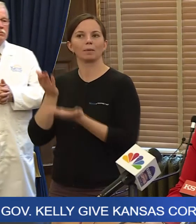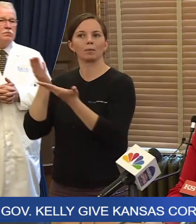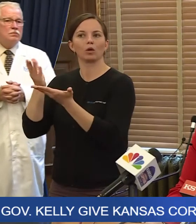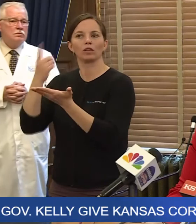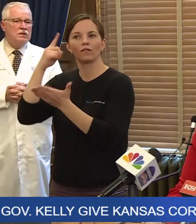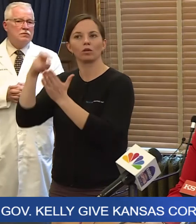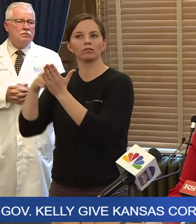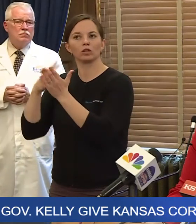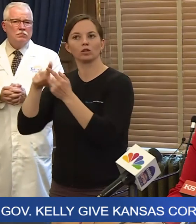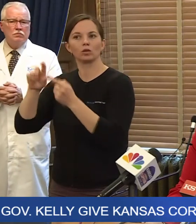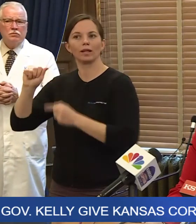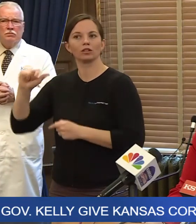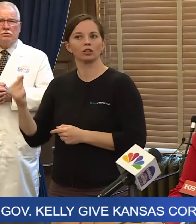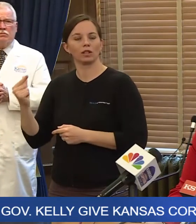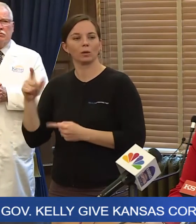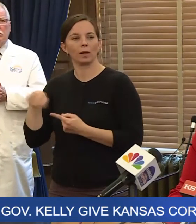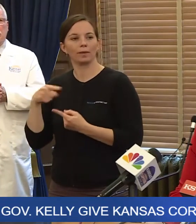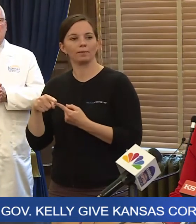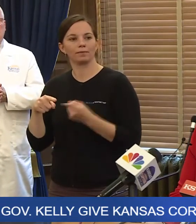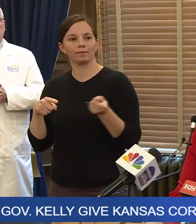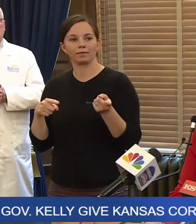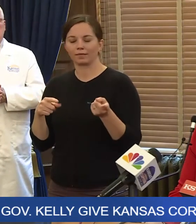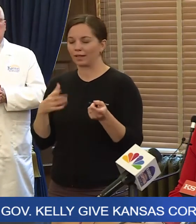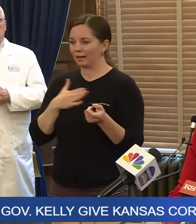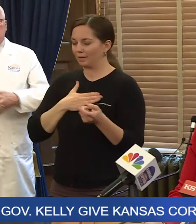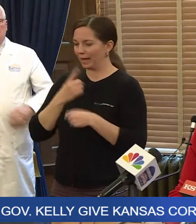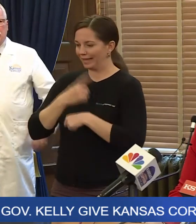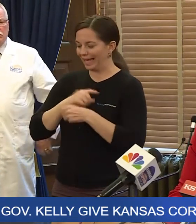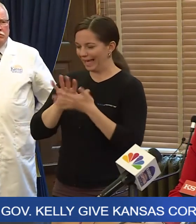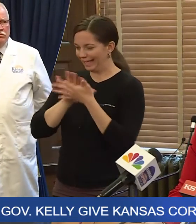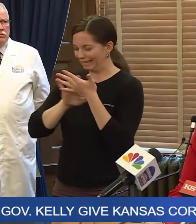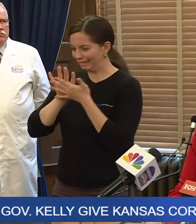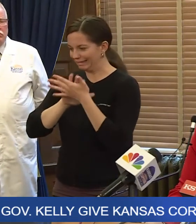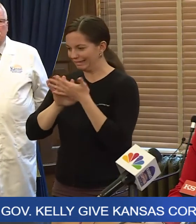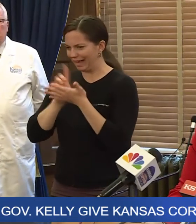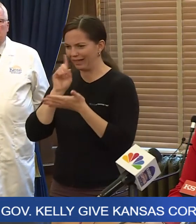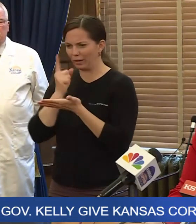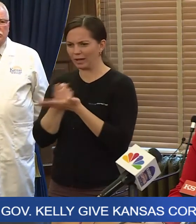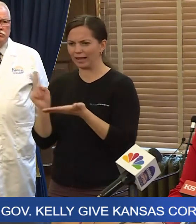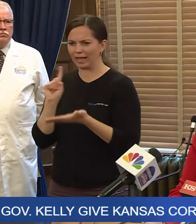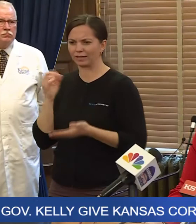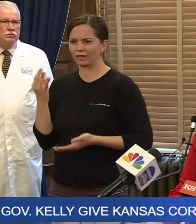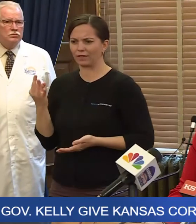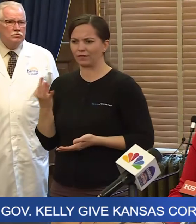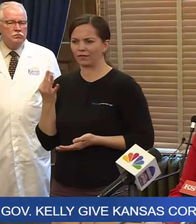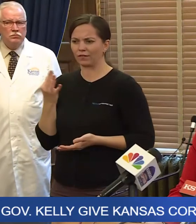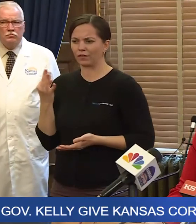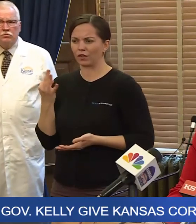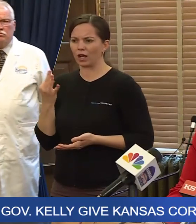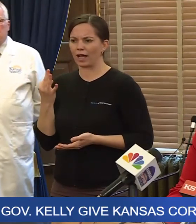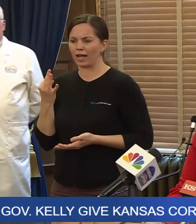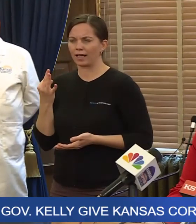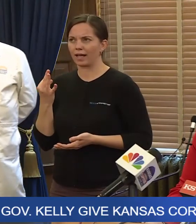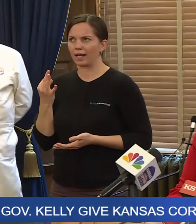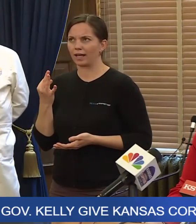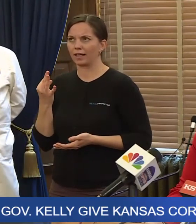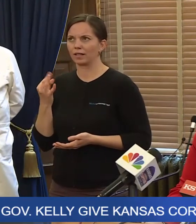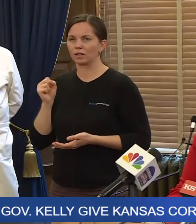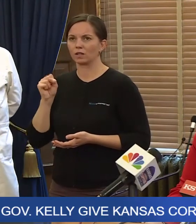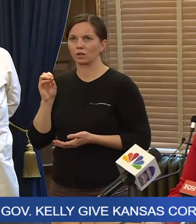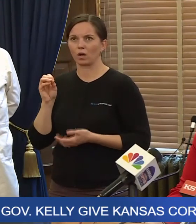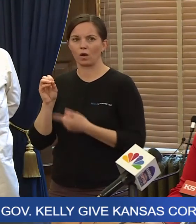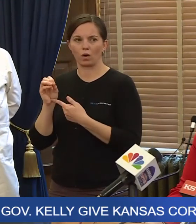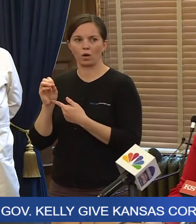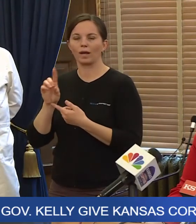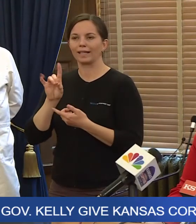Let's see, I believe that was, all my days are blurred. So I think that was last Friday, Monday, so it was in, it went